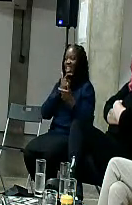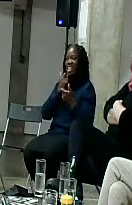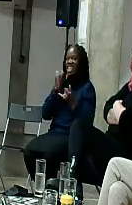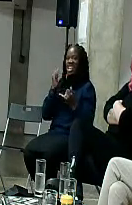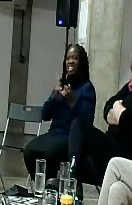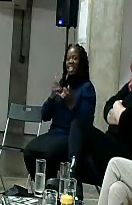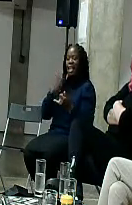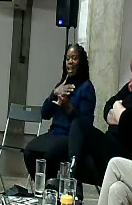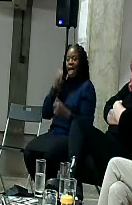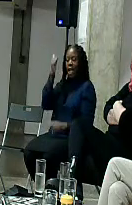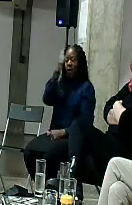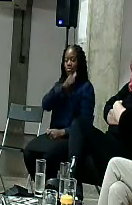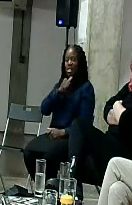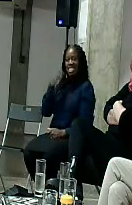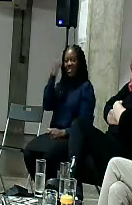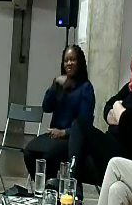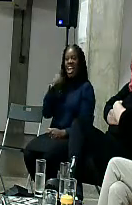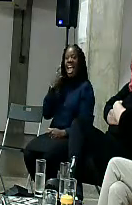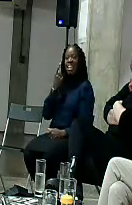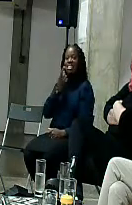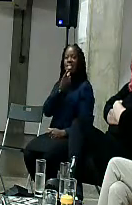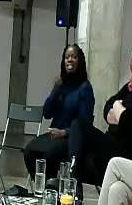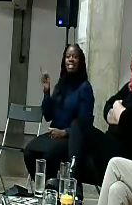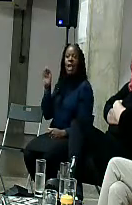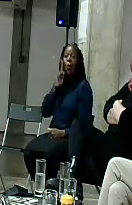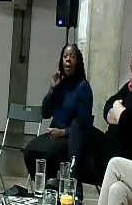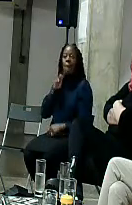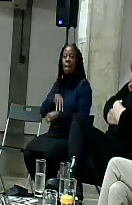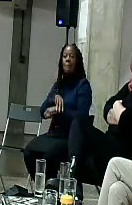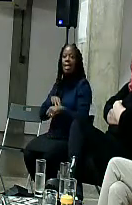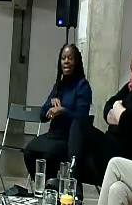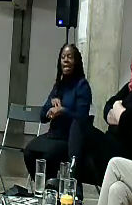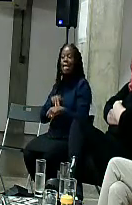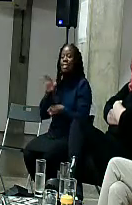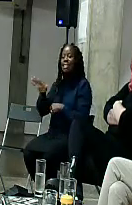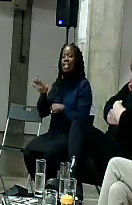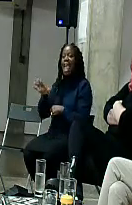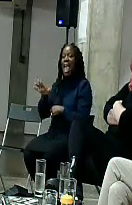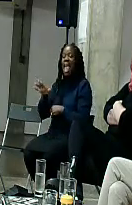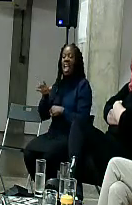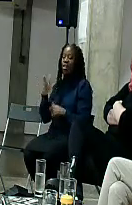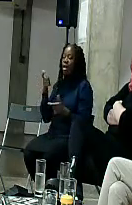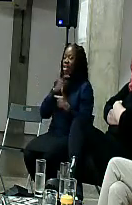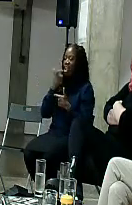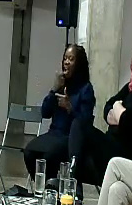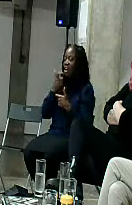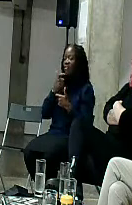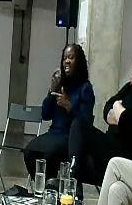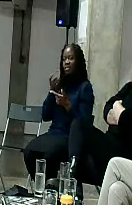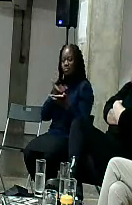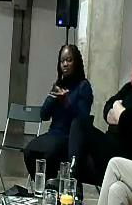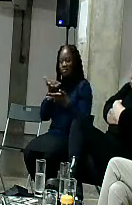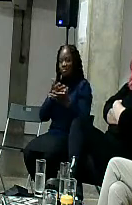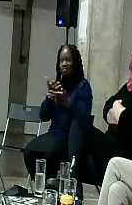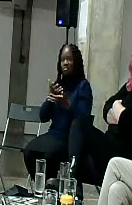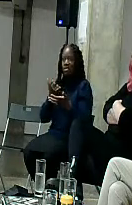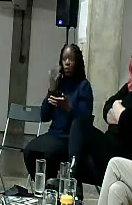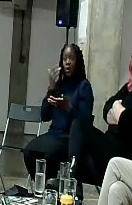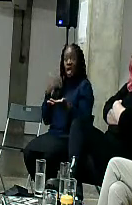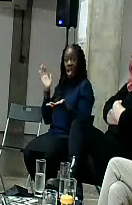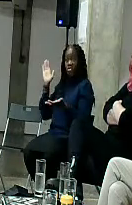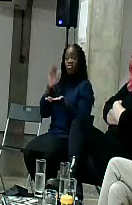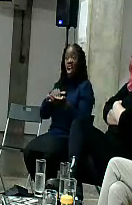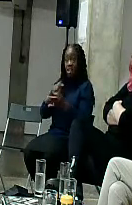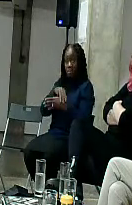pretty face, and there were some really nice police women officers there, so they were laughing and talking. So when I came, they